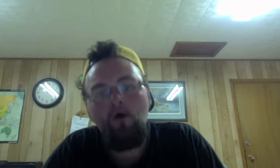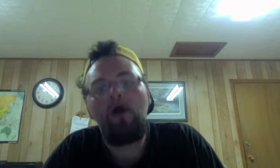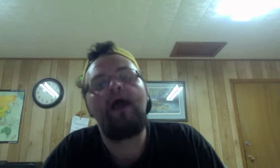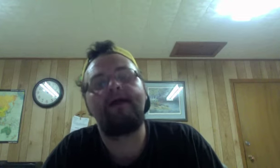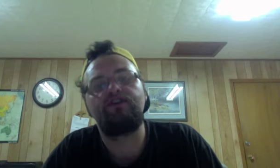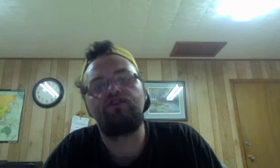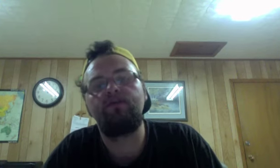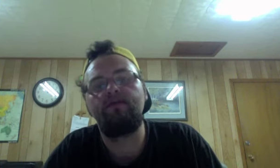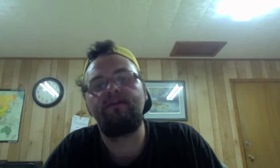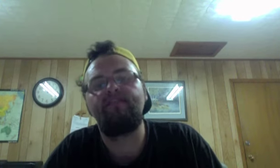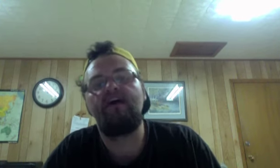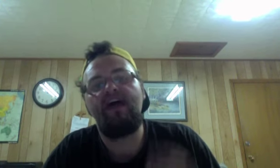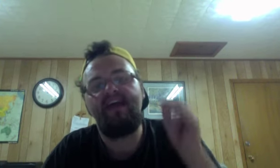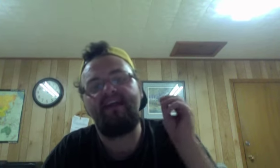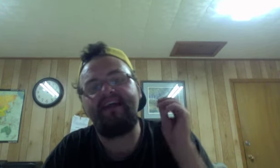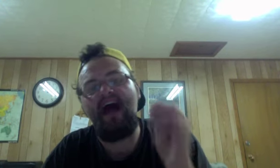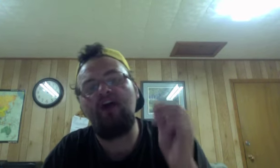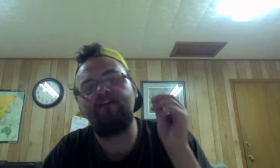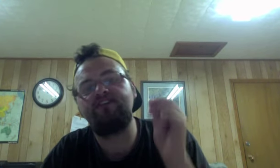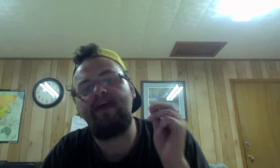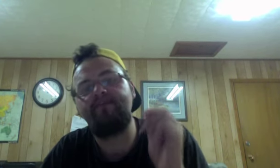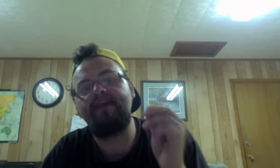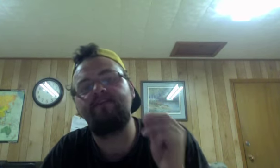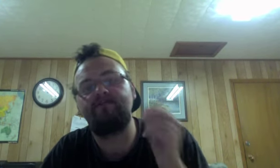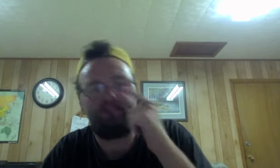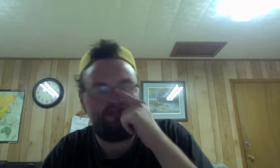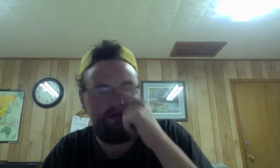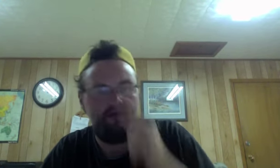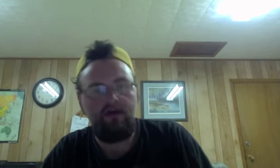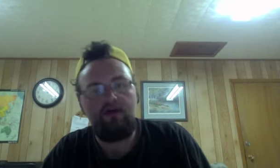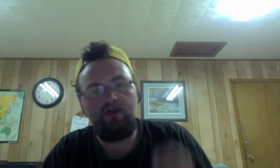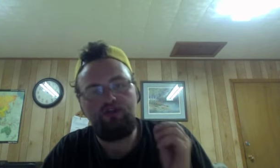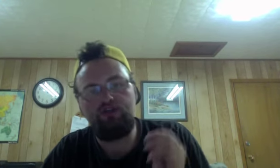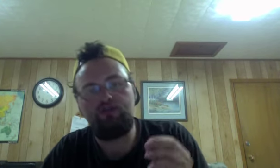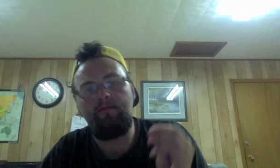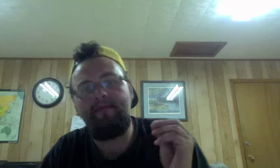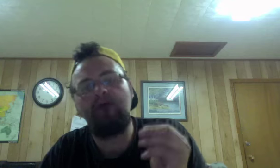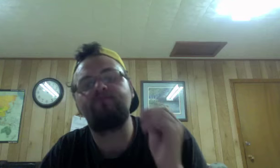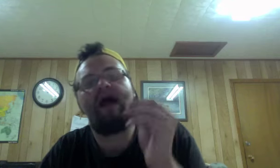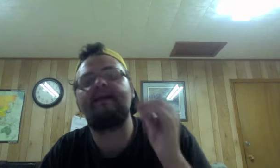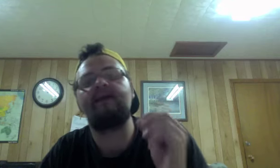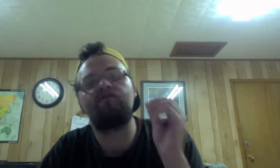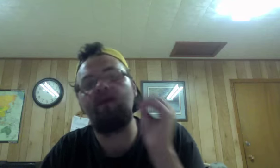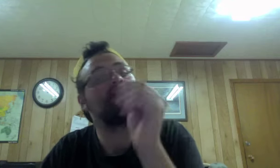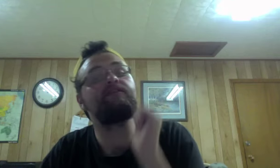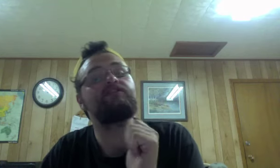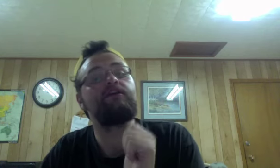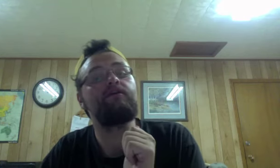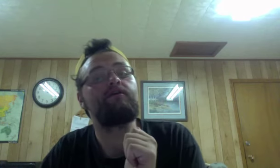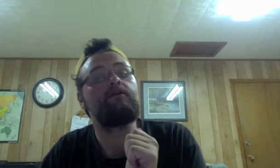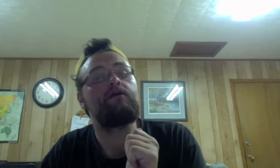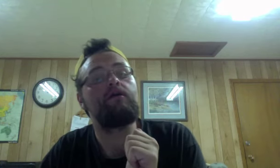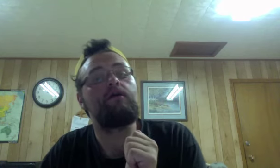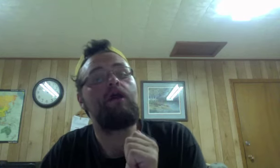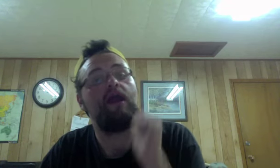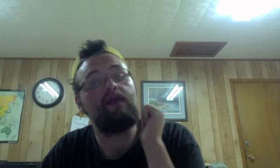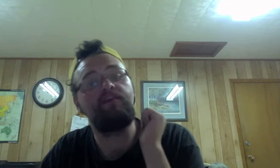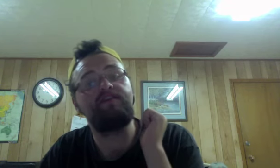and I truly believe that Calgary Stampeders bounce back and have a great year this year and I believe it